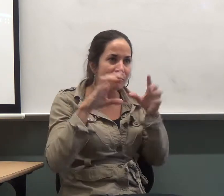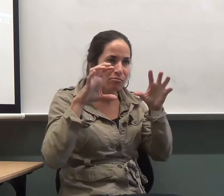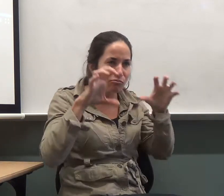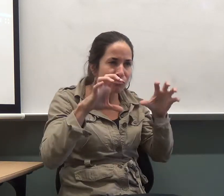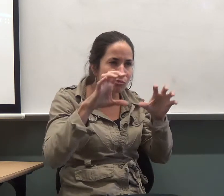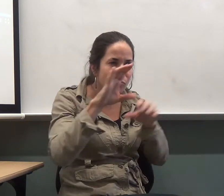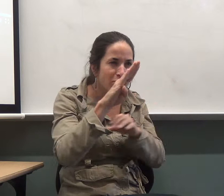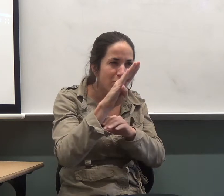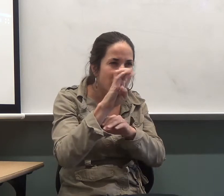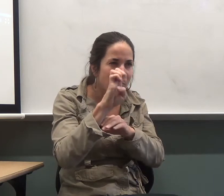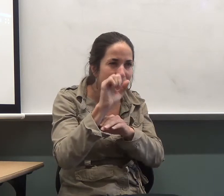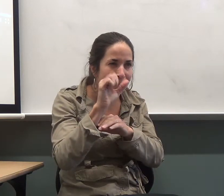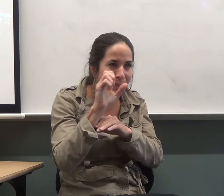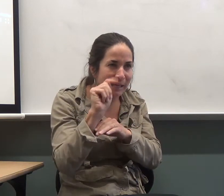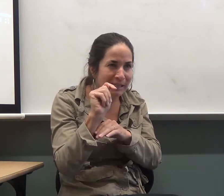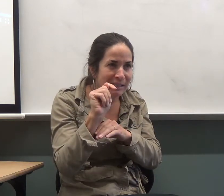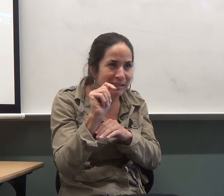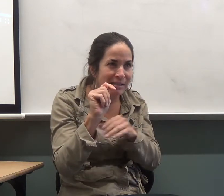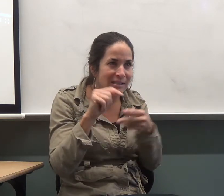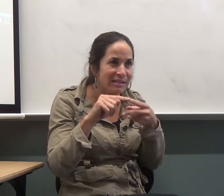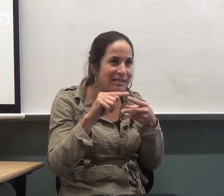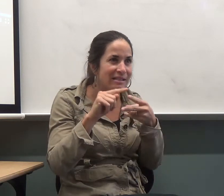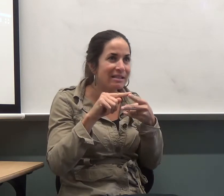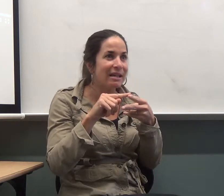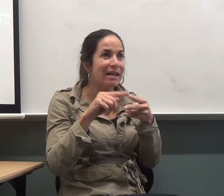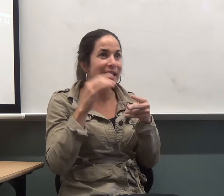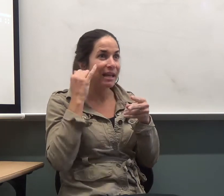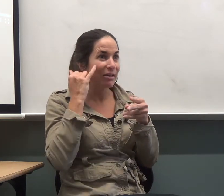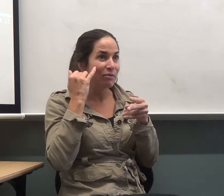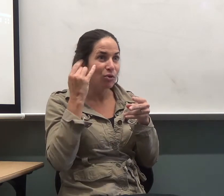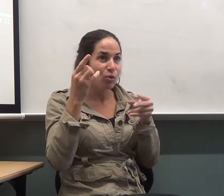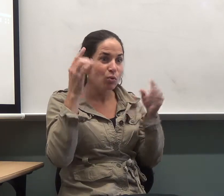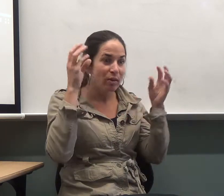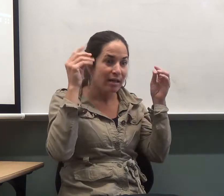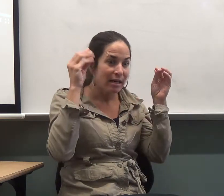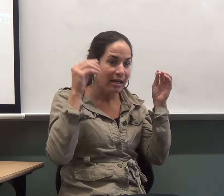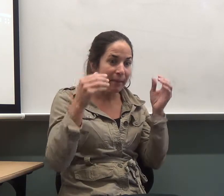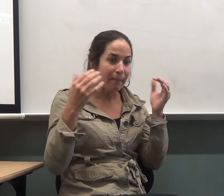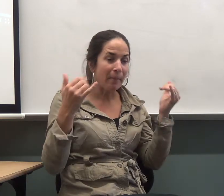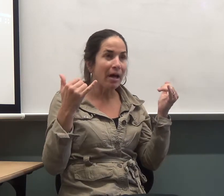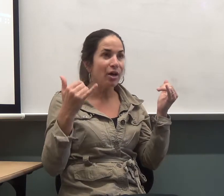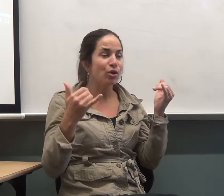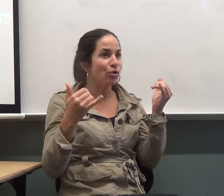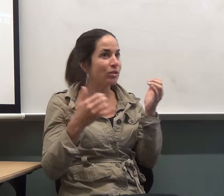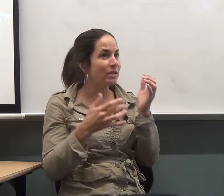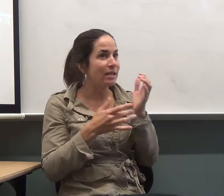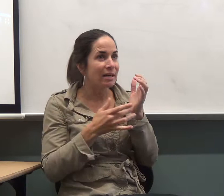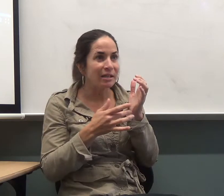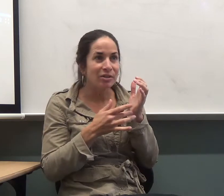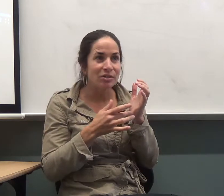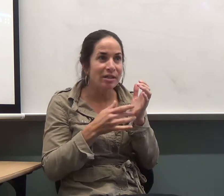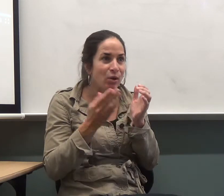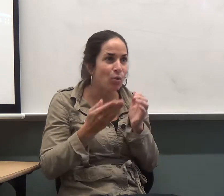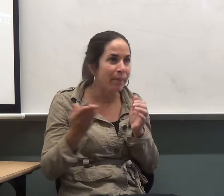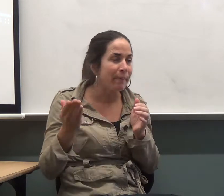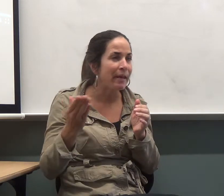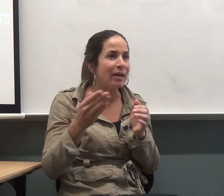right? That even with all of our modern technological equipment, infrared, radar, satellite,